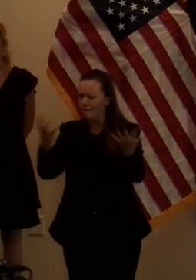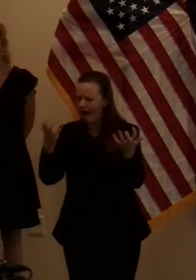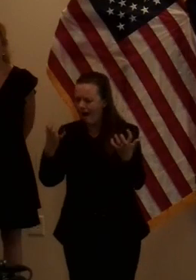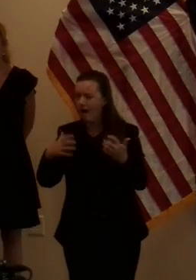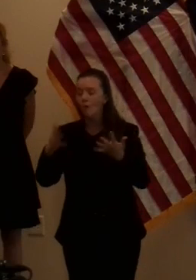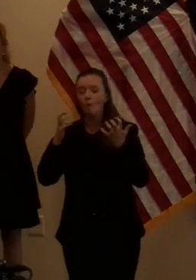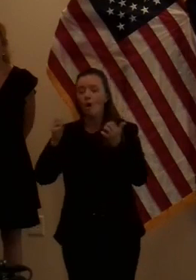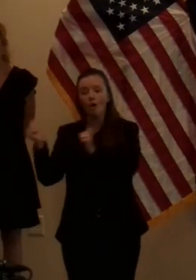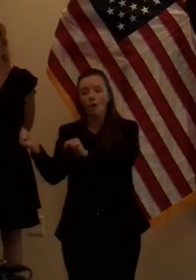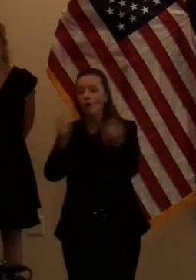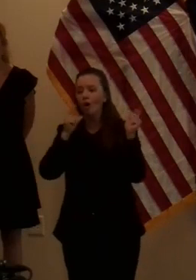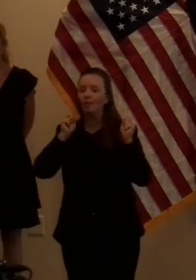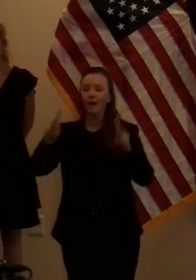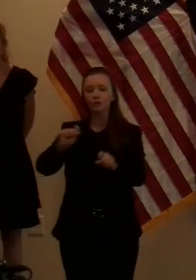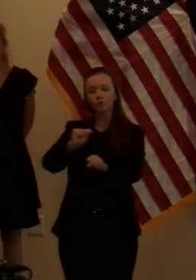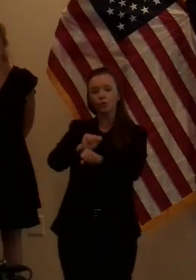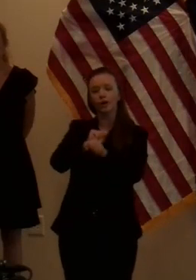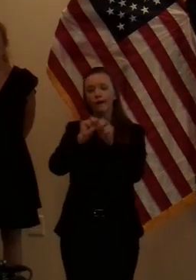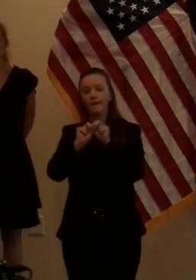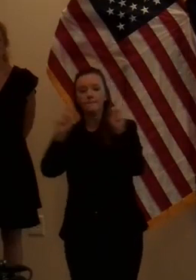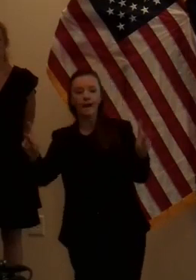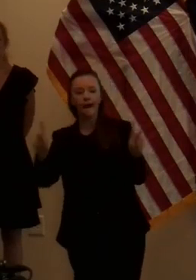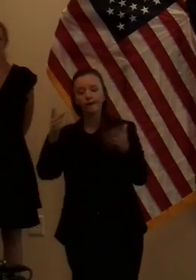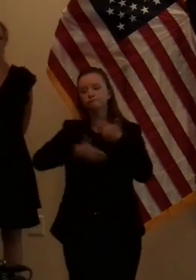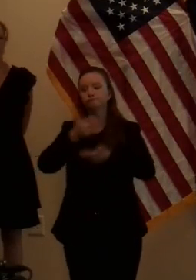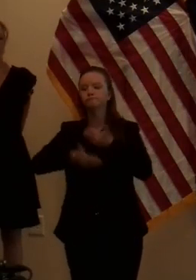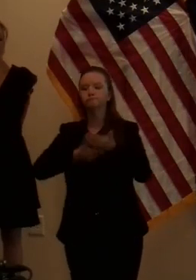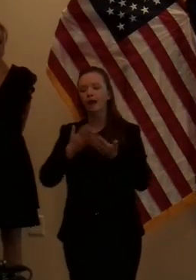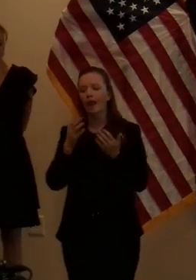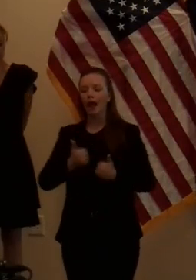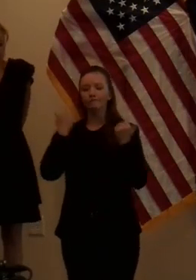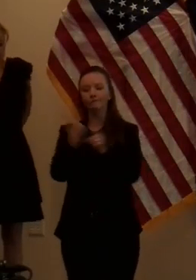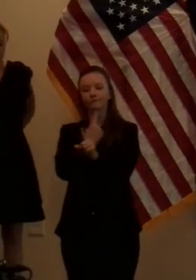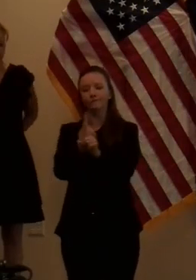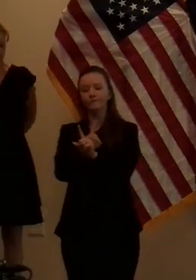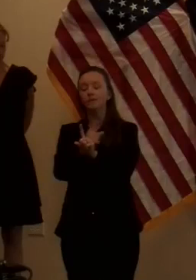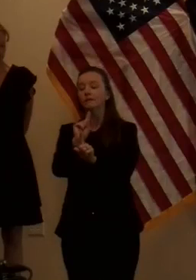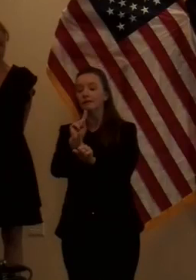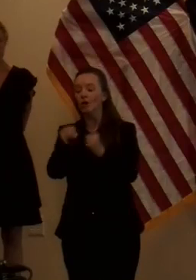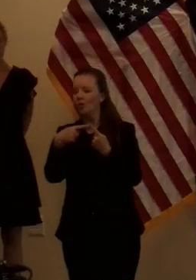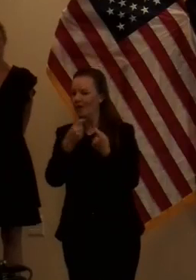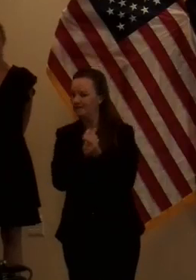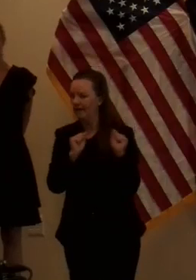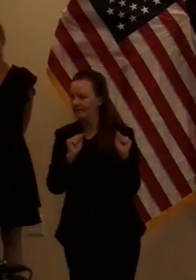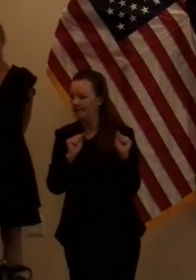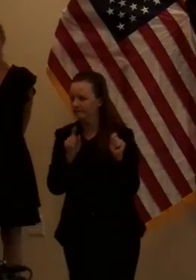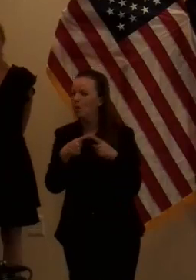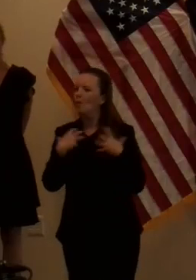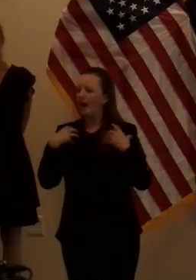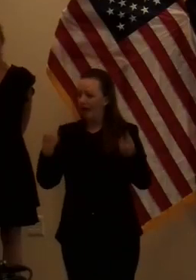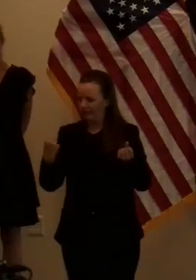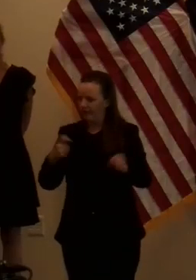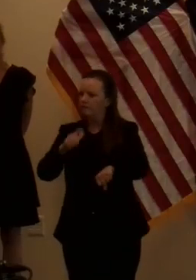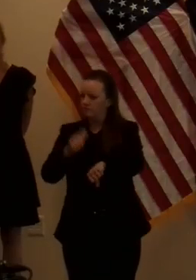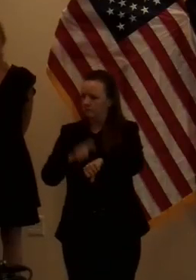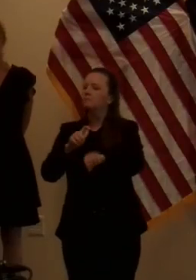see everyone get back to work and back with their lives when it is safe and healthy to do